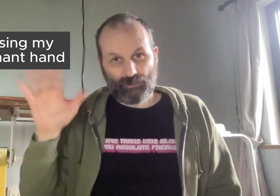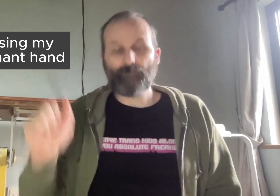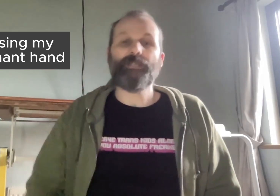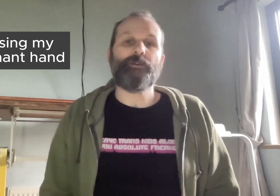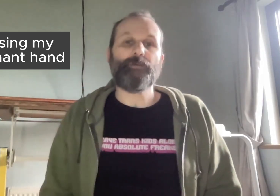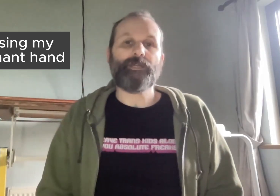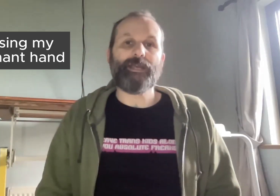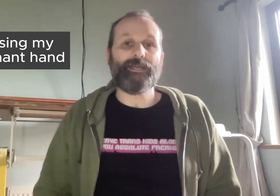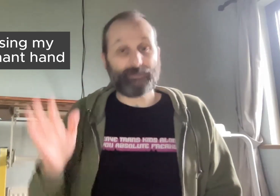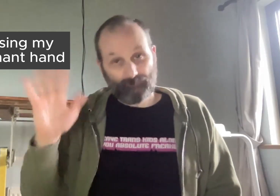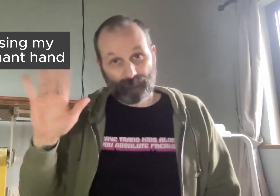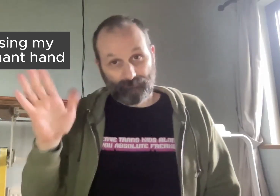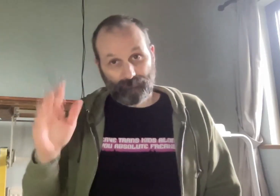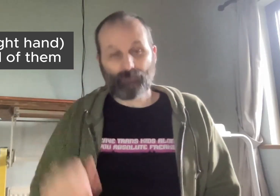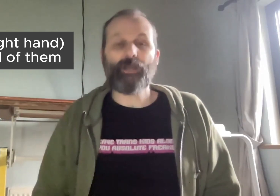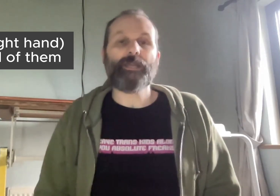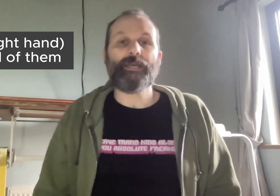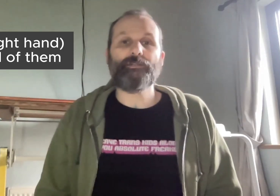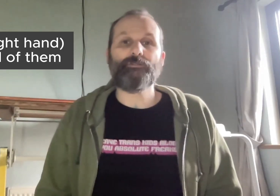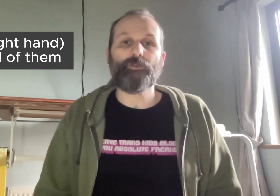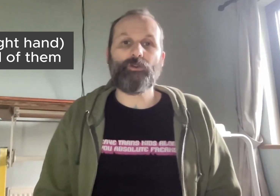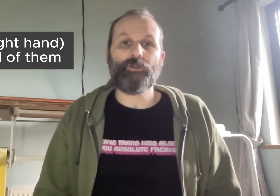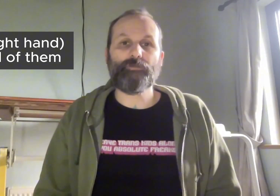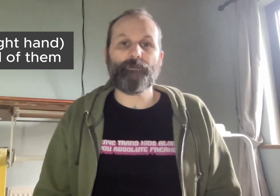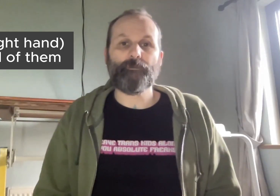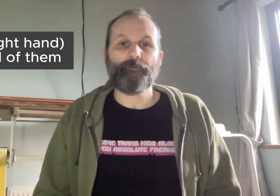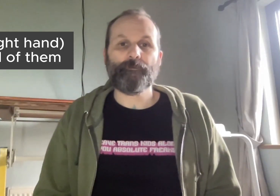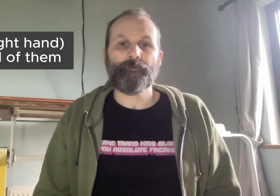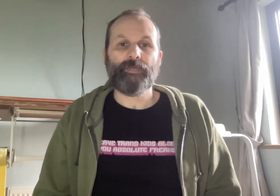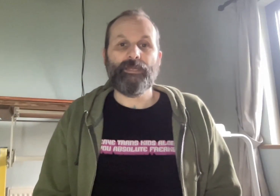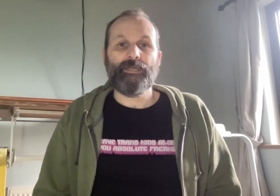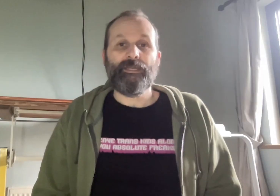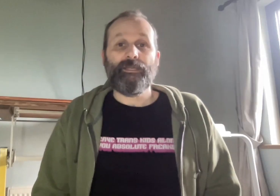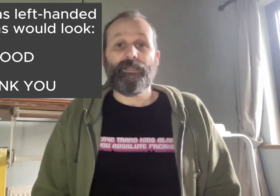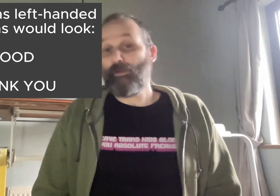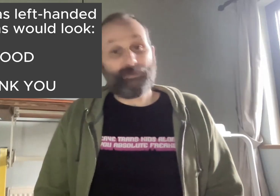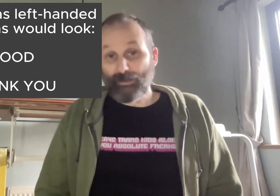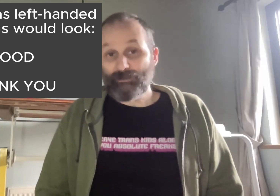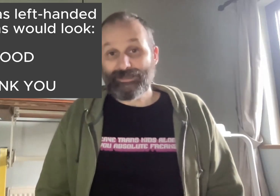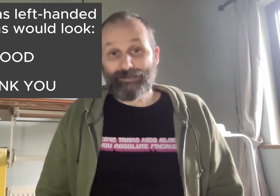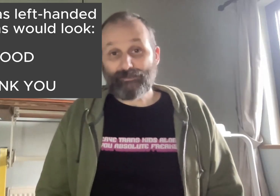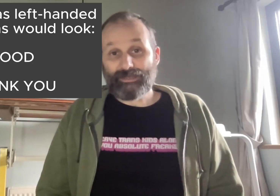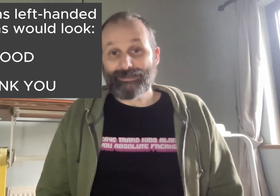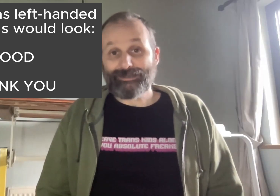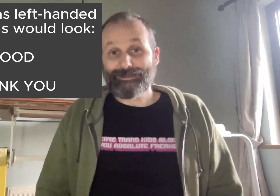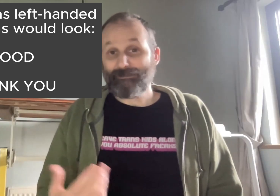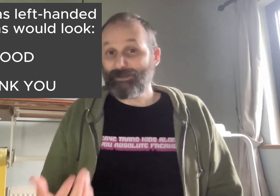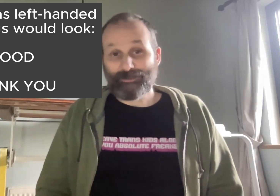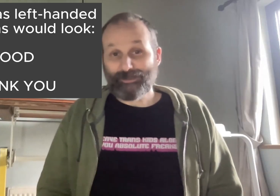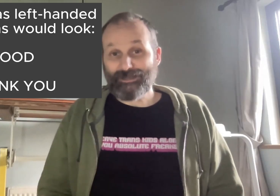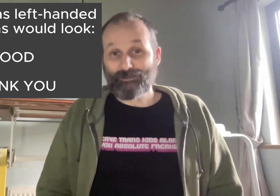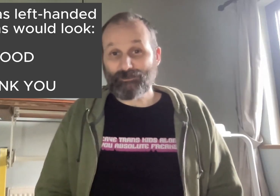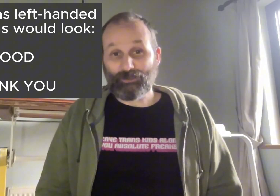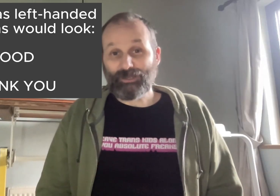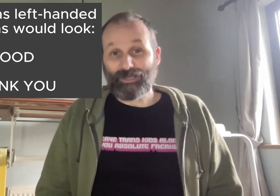using my dominant hand, my right hand for all of them. Now, if I was left-handed, those signs would look